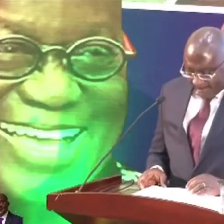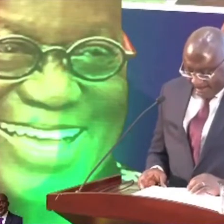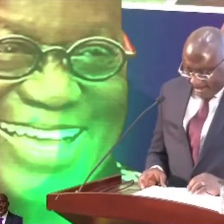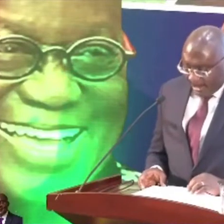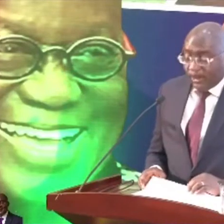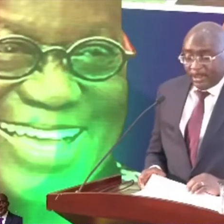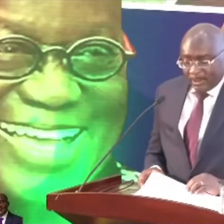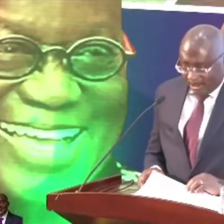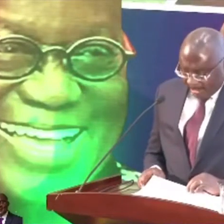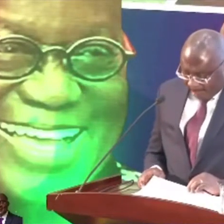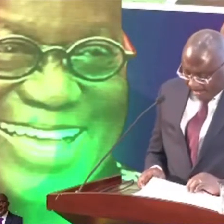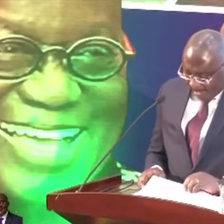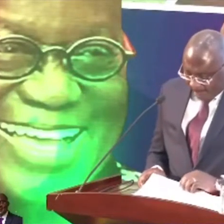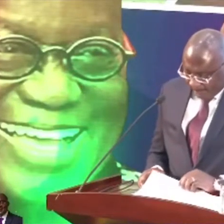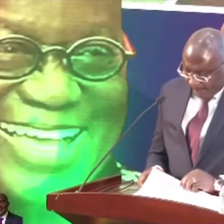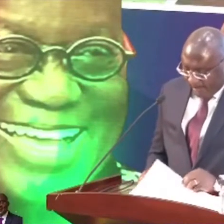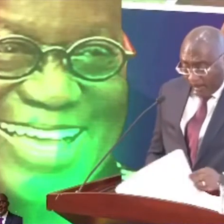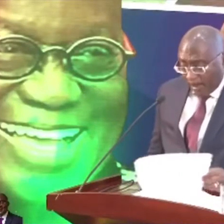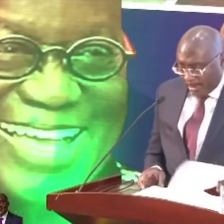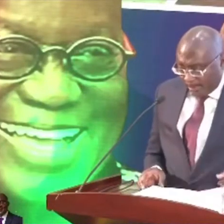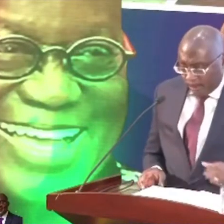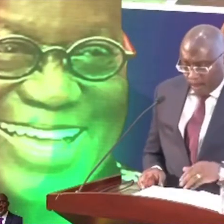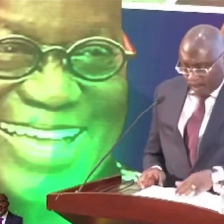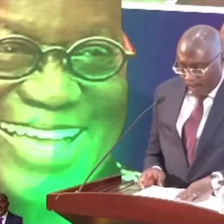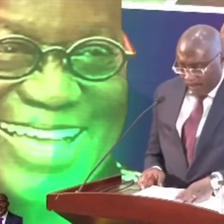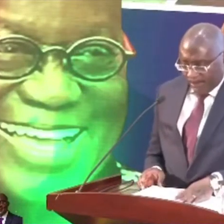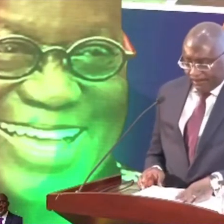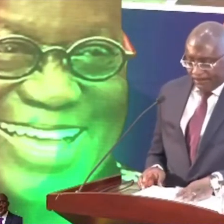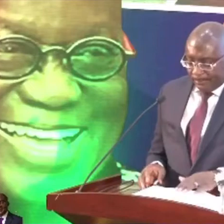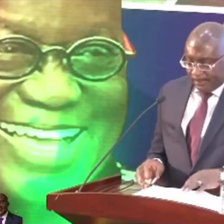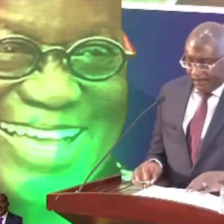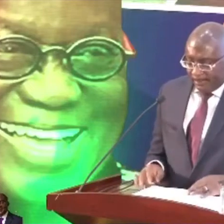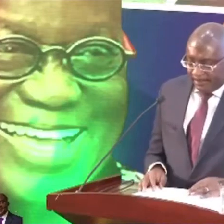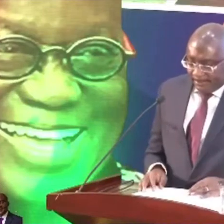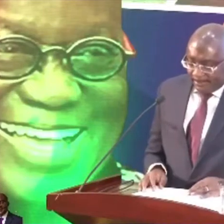lives, in order to save lives, and all its protocols.